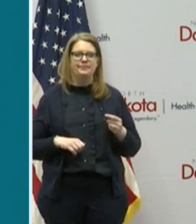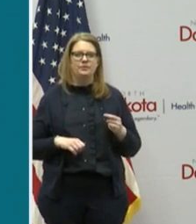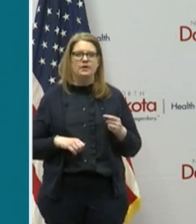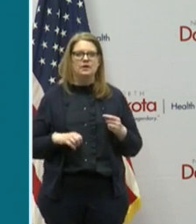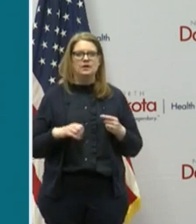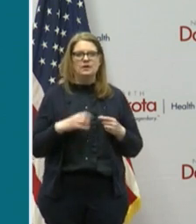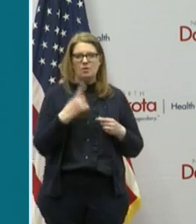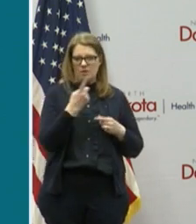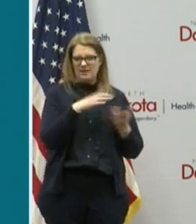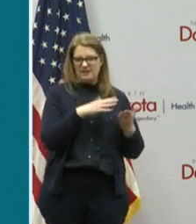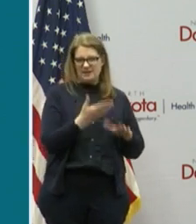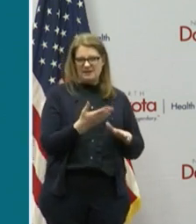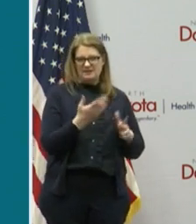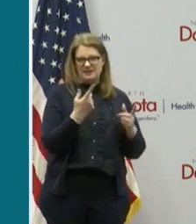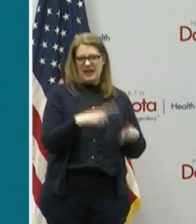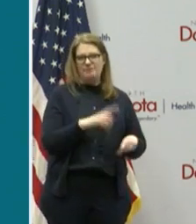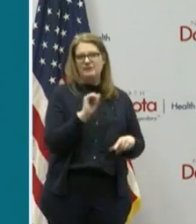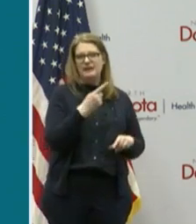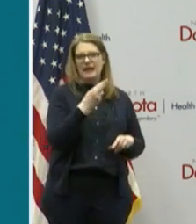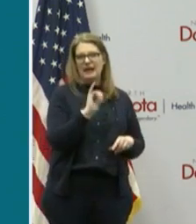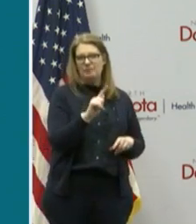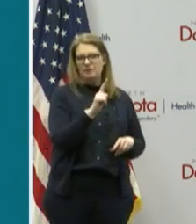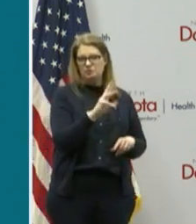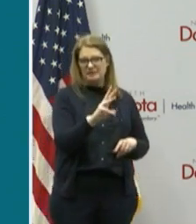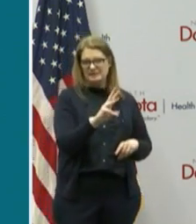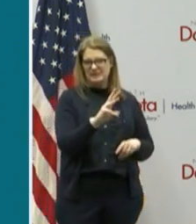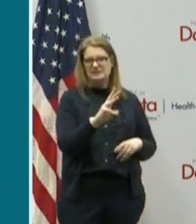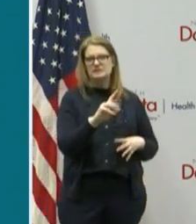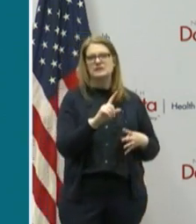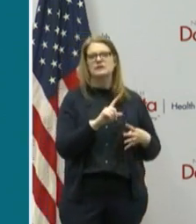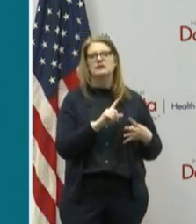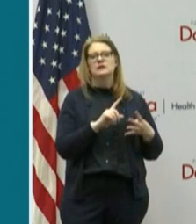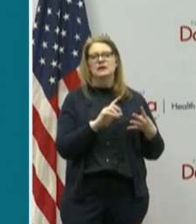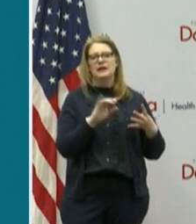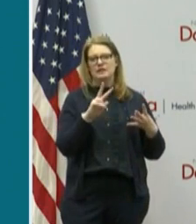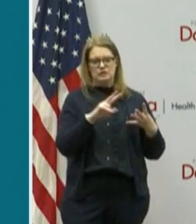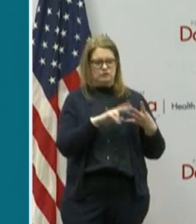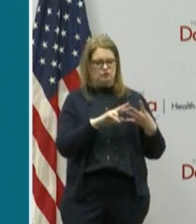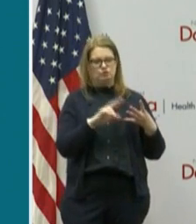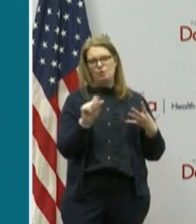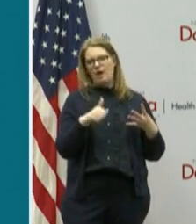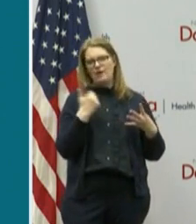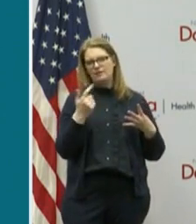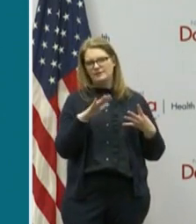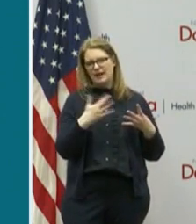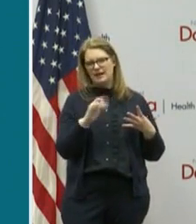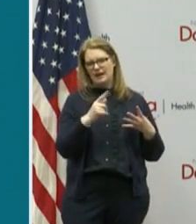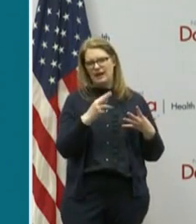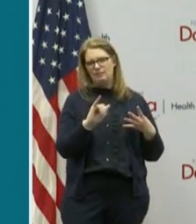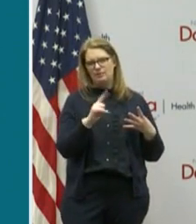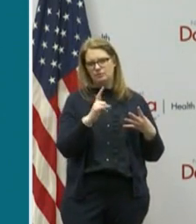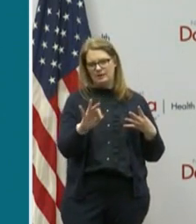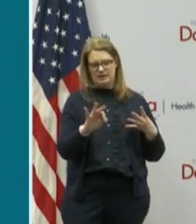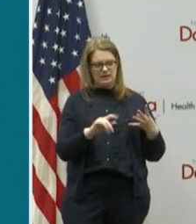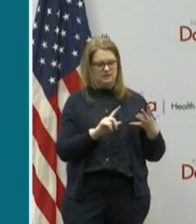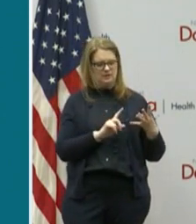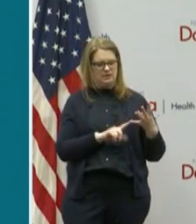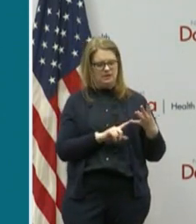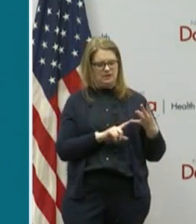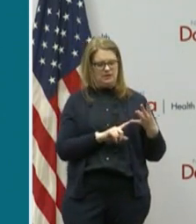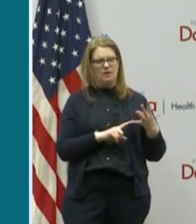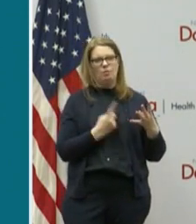several days ago. April 26th was one of the 4. 2 others died on April 29th, and only one of the 4